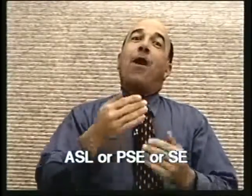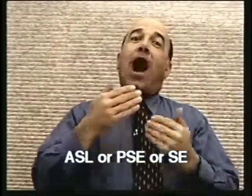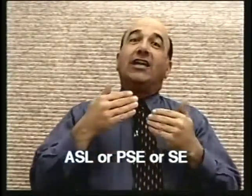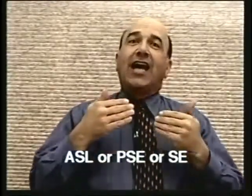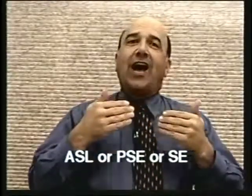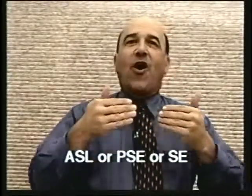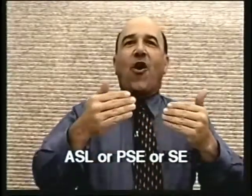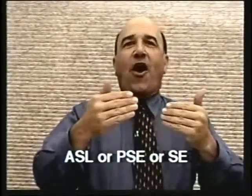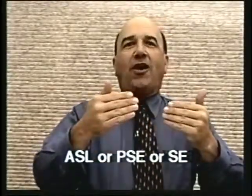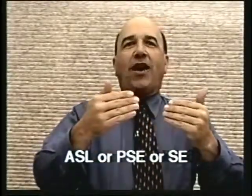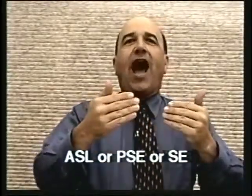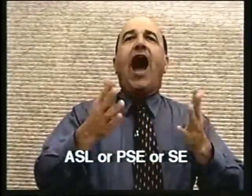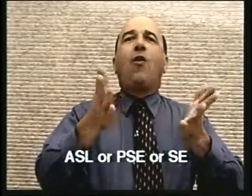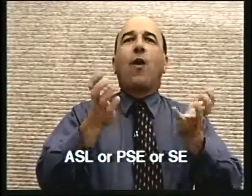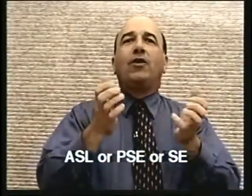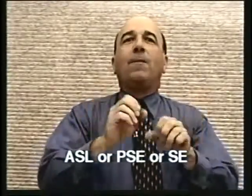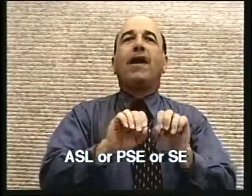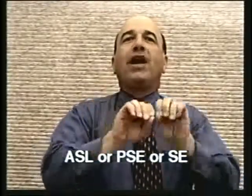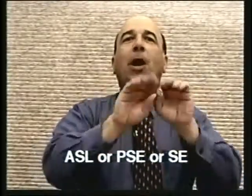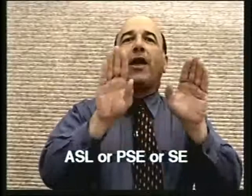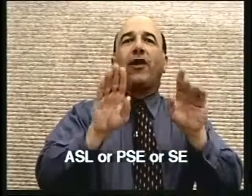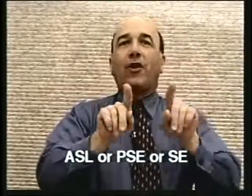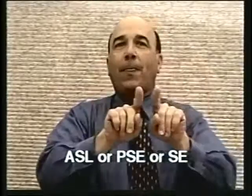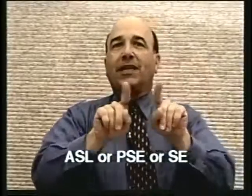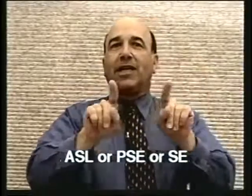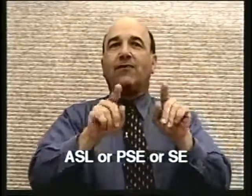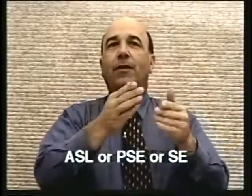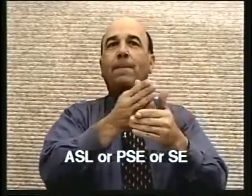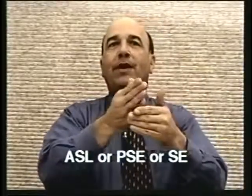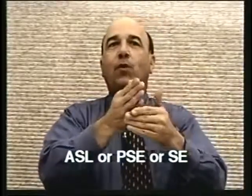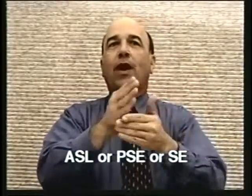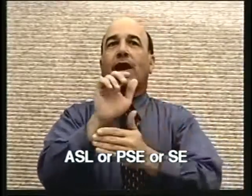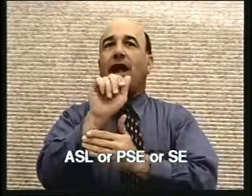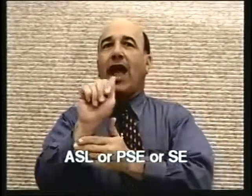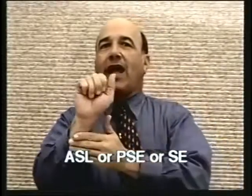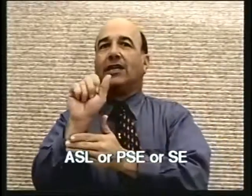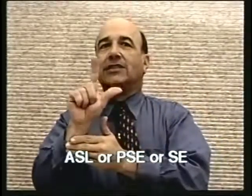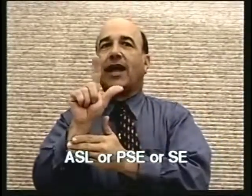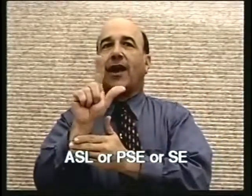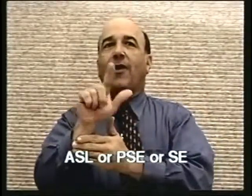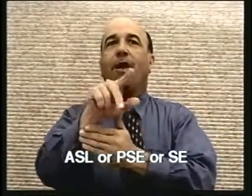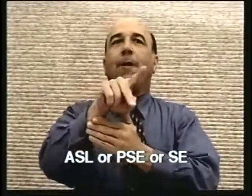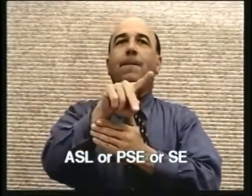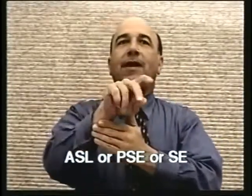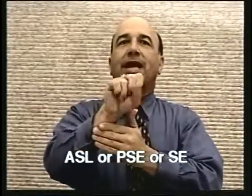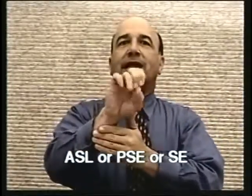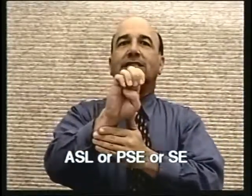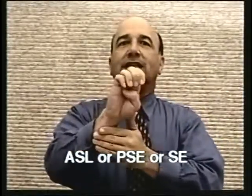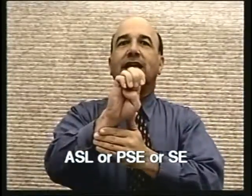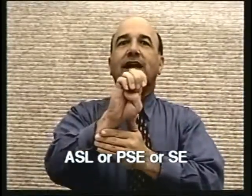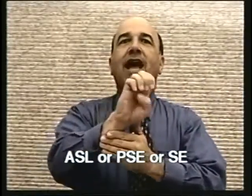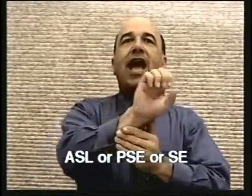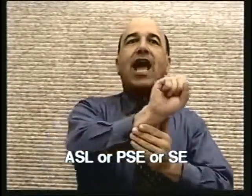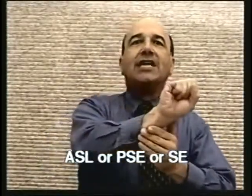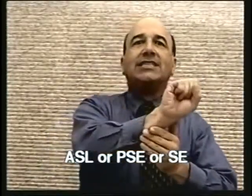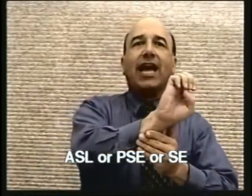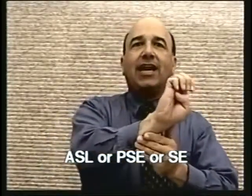As I go on, I want to make clear the difference between ASL, PSC, and Sign